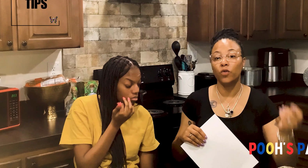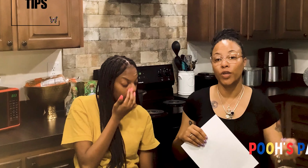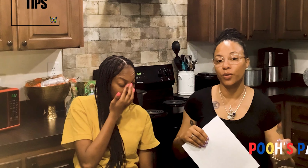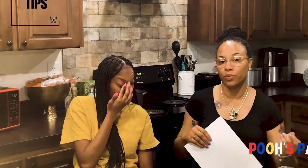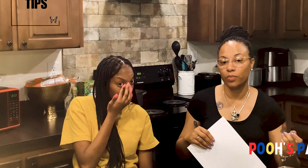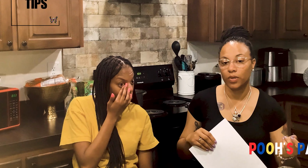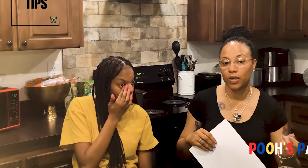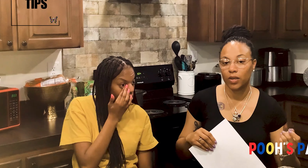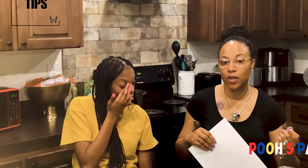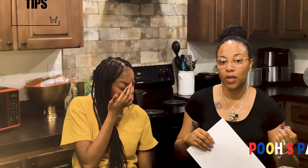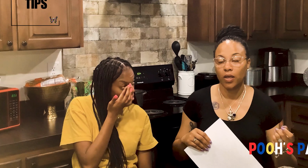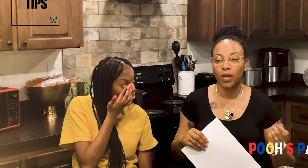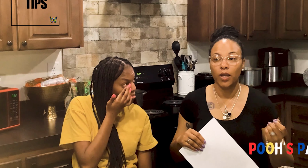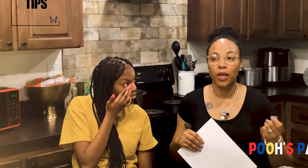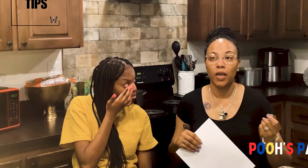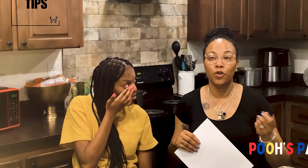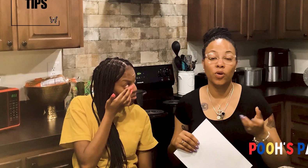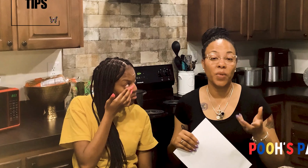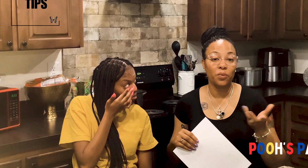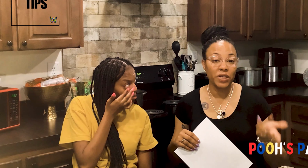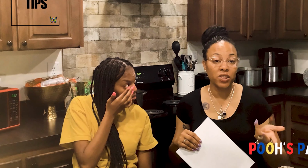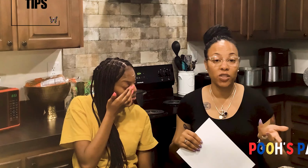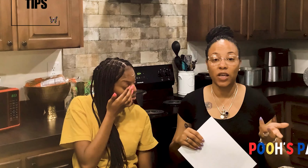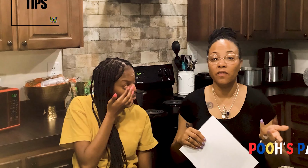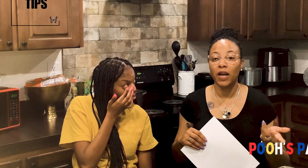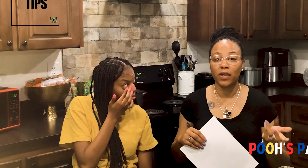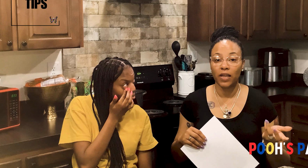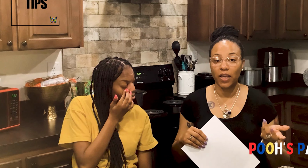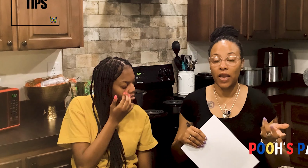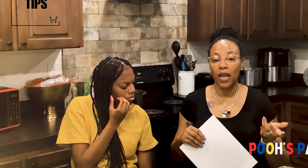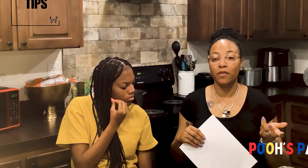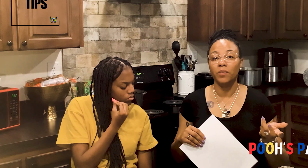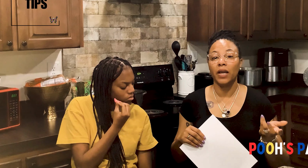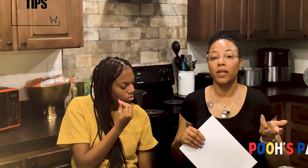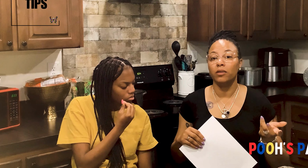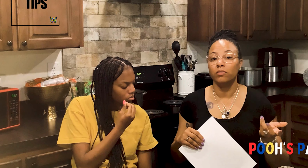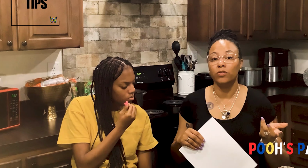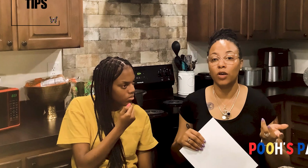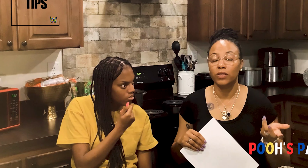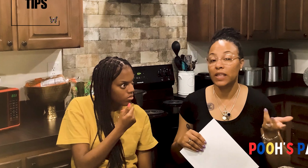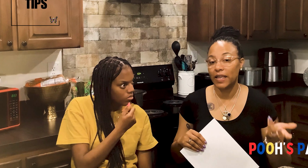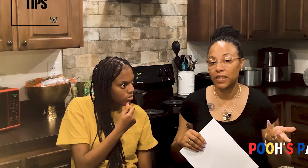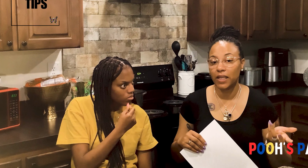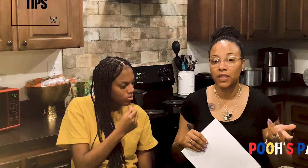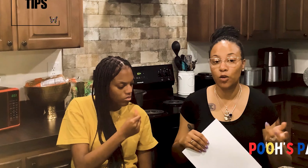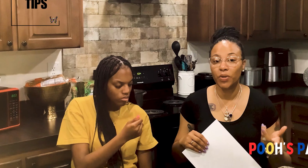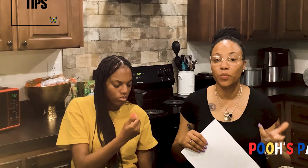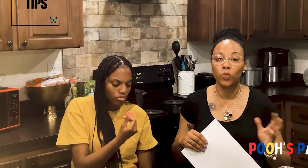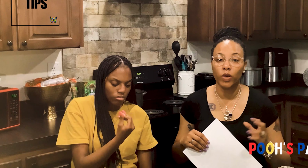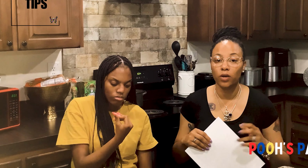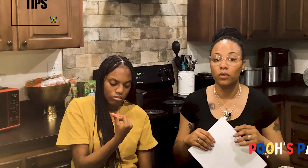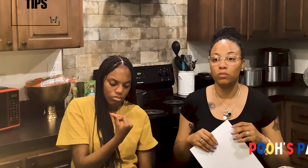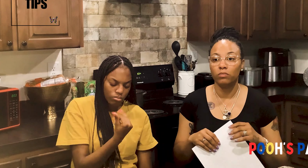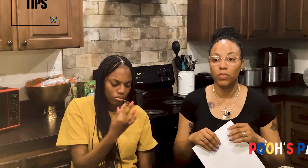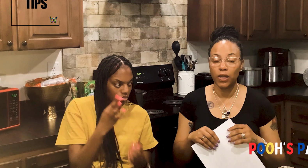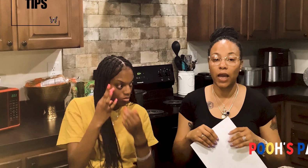you. During my research, I found out that not everybody, says that. Some people will allow you to